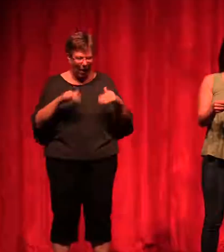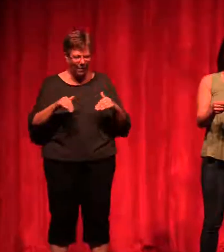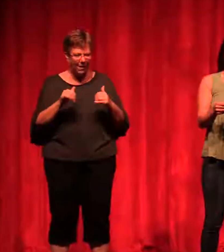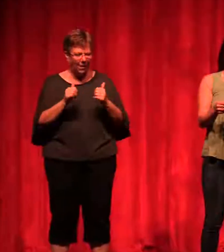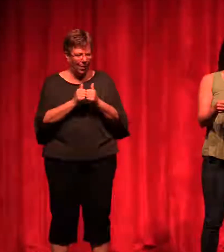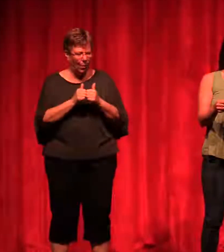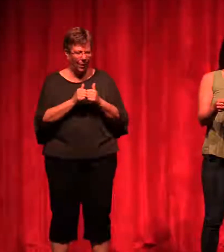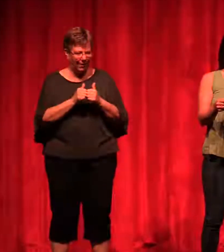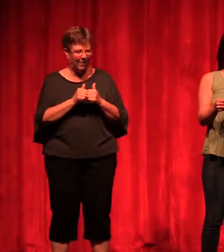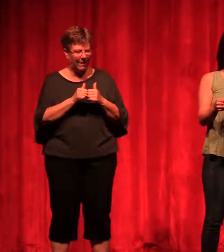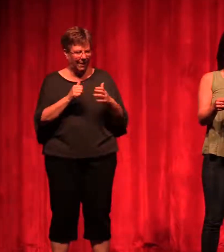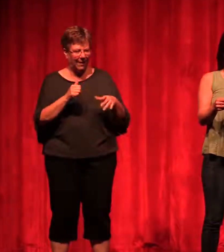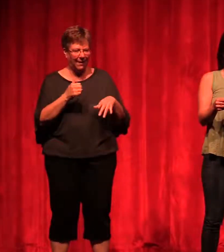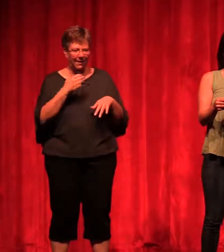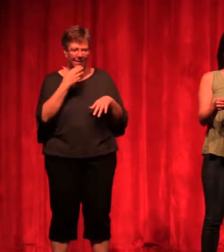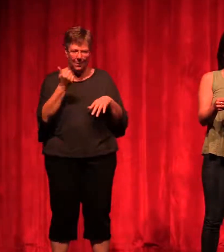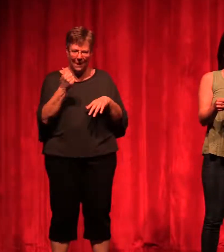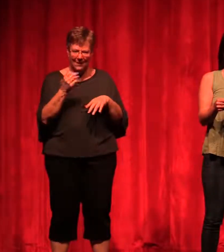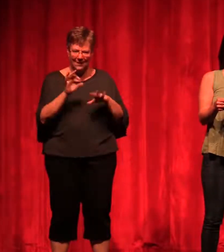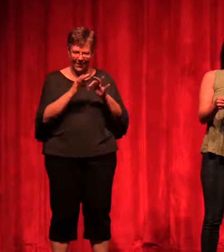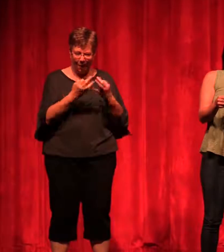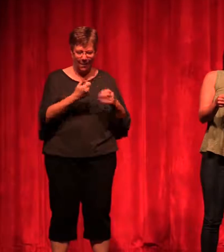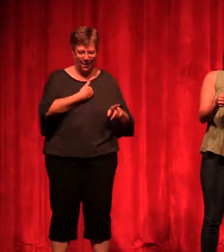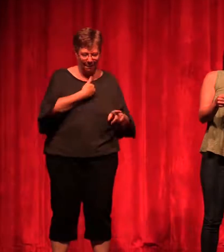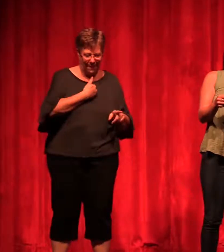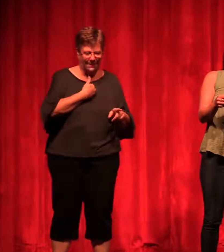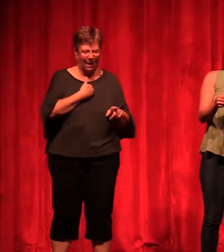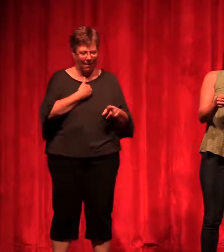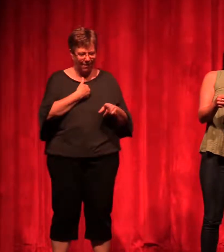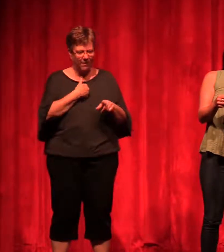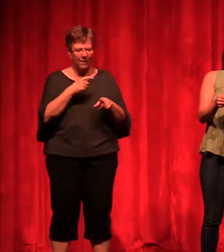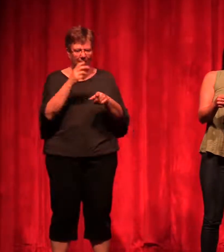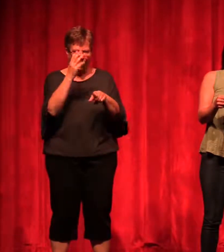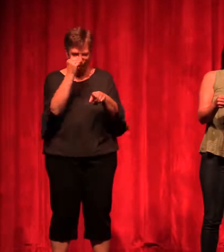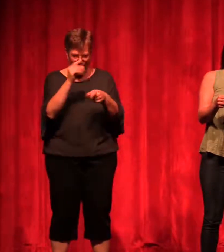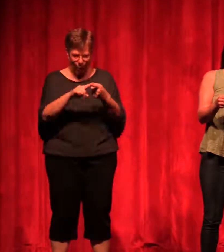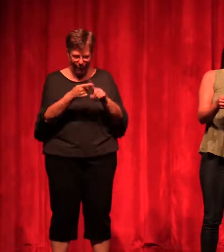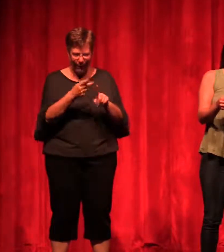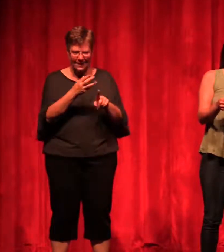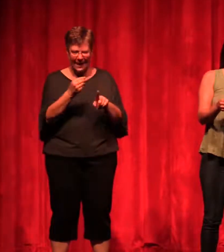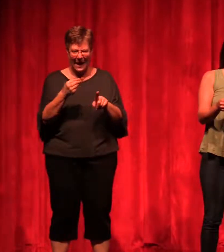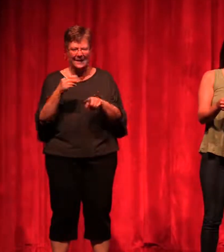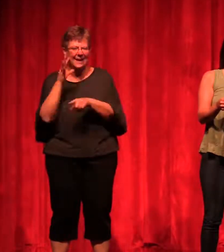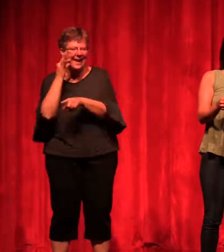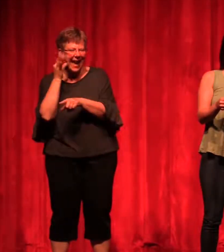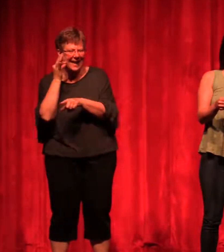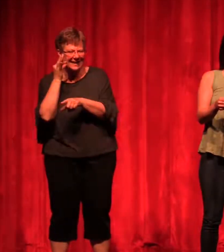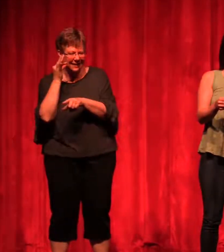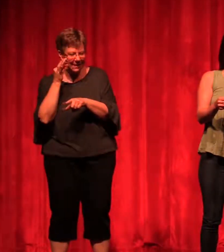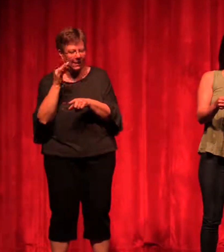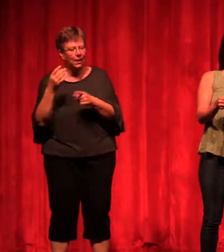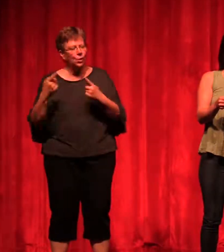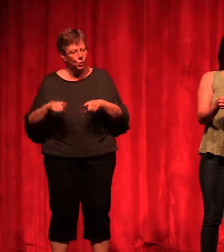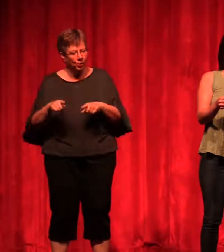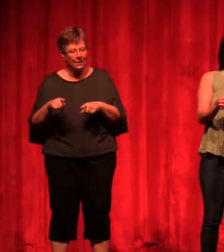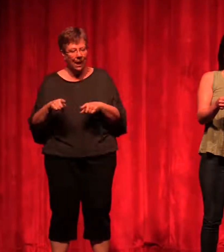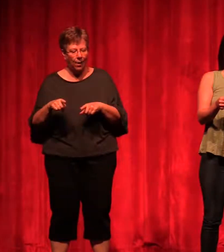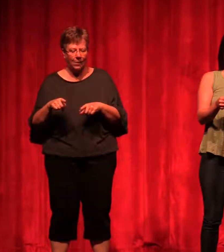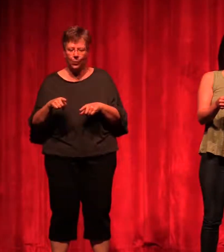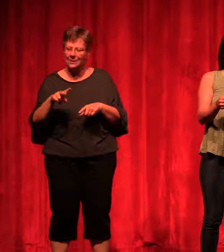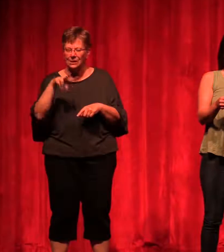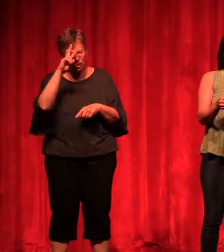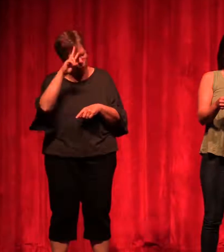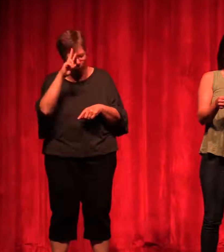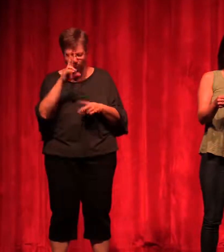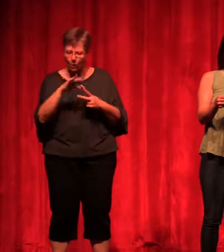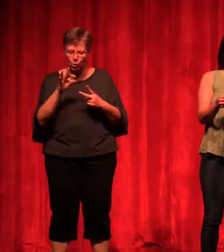most functional family I've ever had, myself, the aforementioned boy, and our terror of a cat. It turns out the stupid choice to move